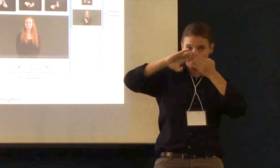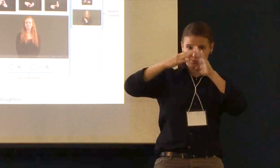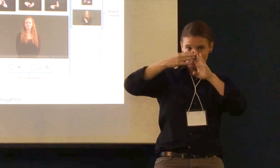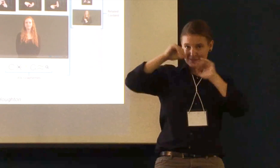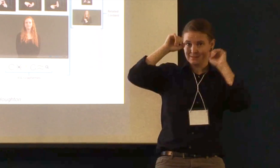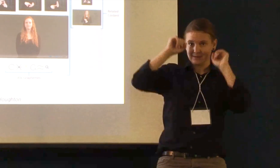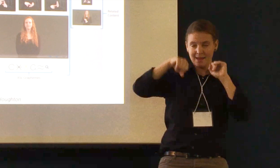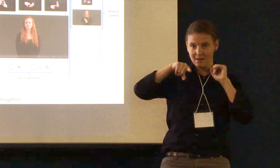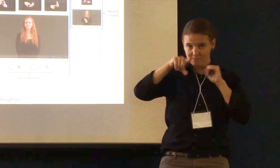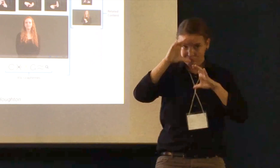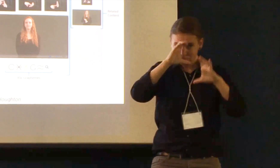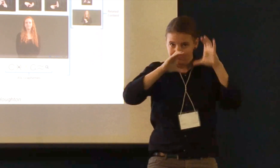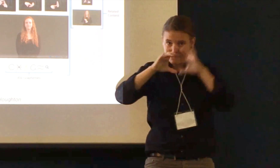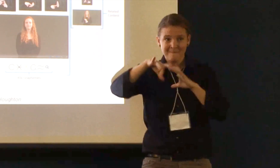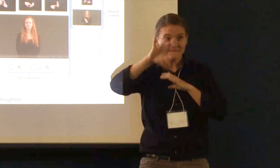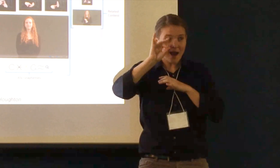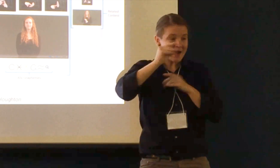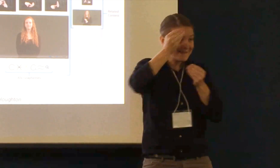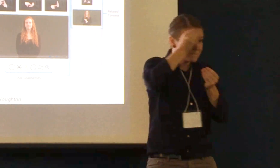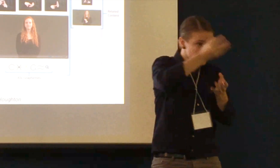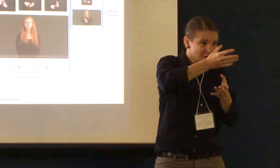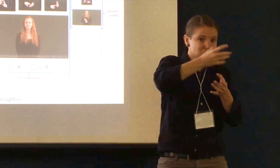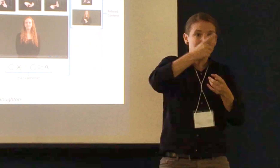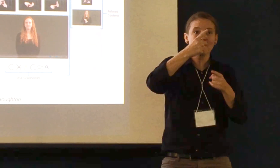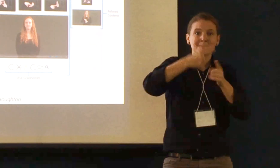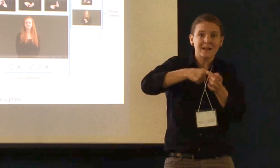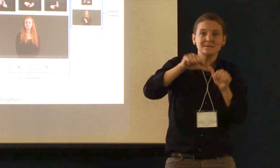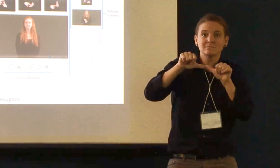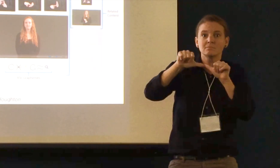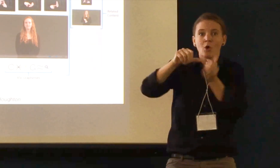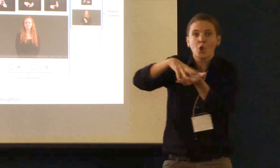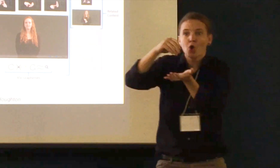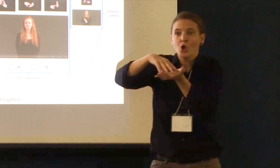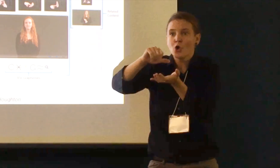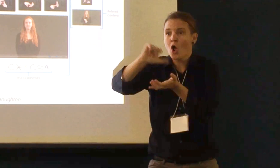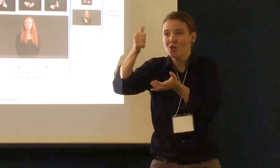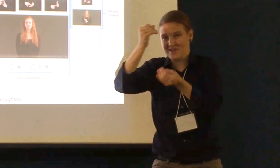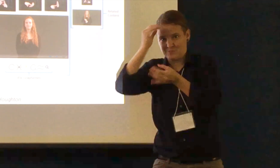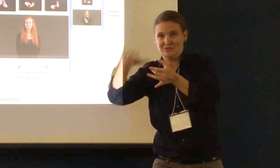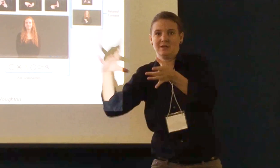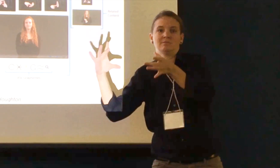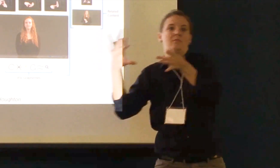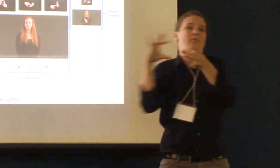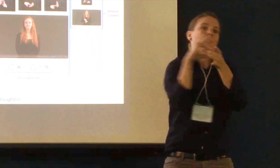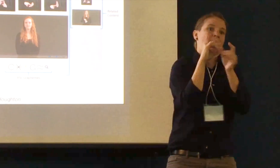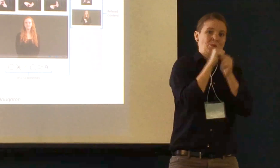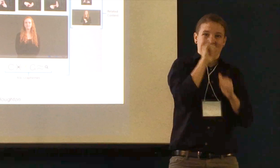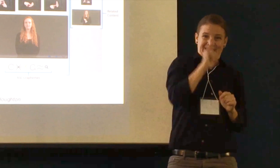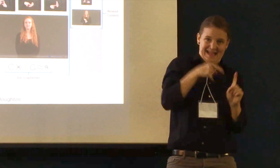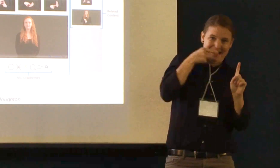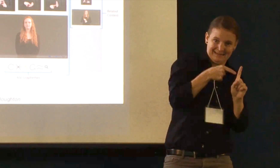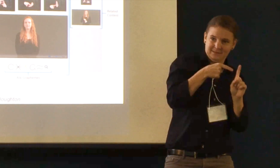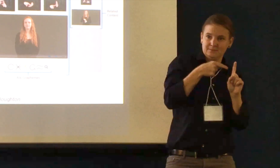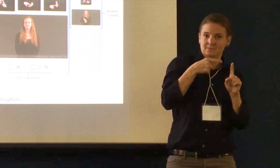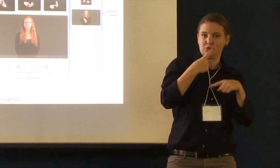right-hand pane all the lectures that contain that sign, atom. So it's like a textbook in that you can explore and